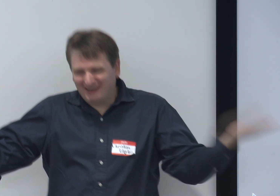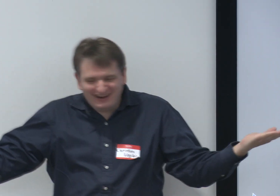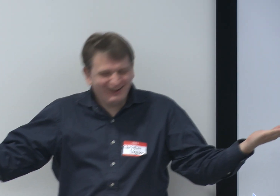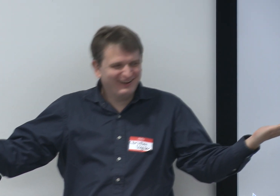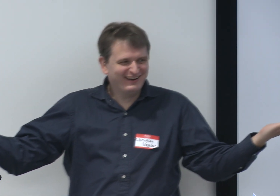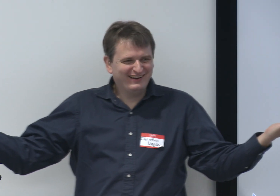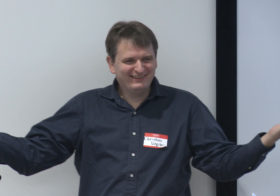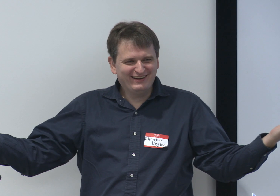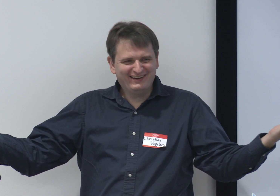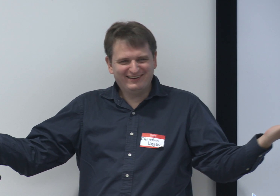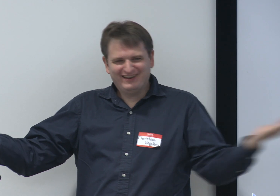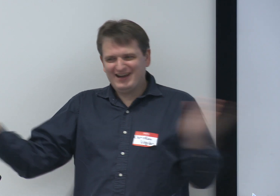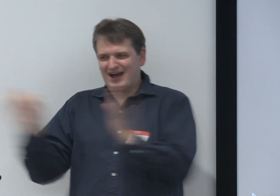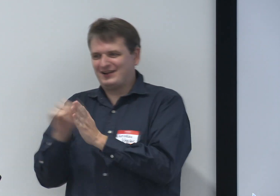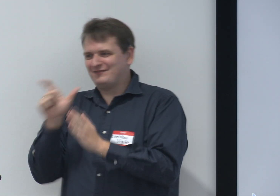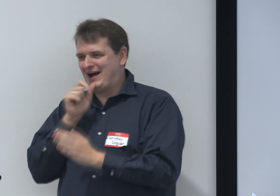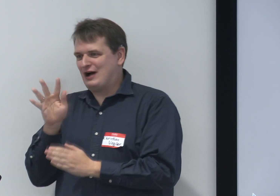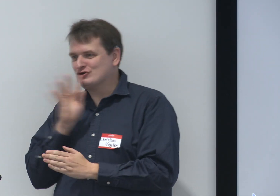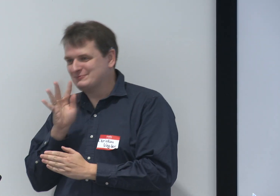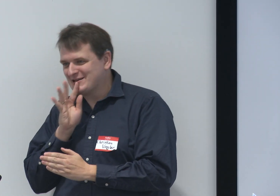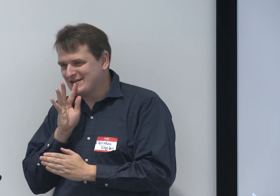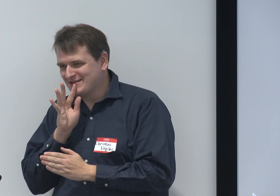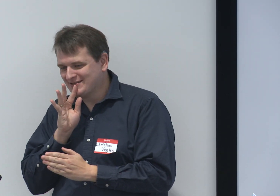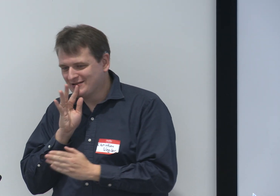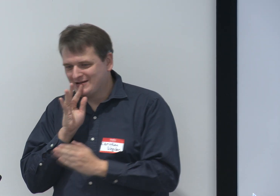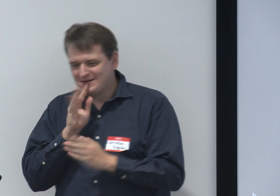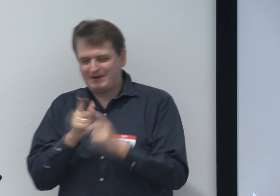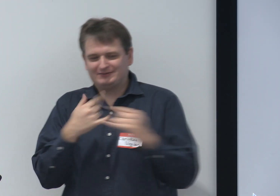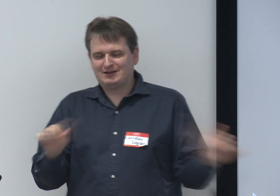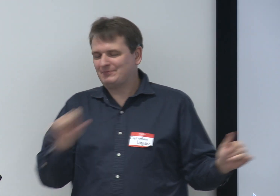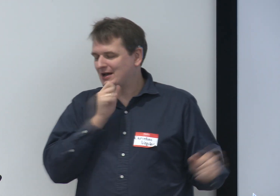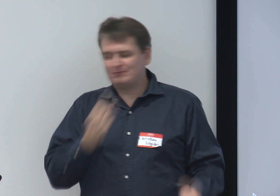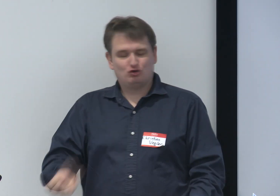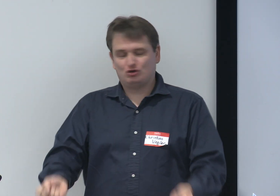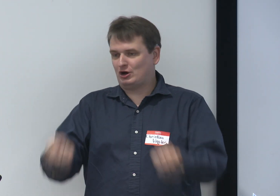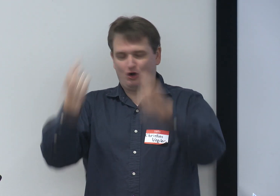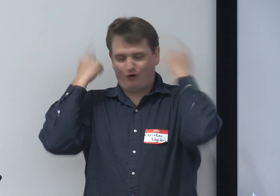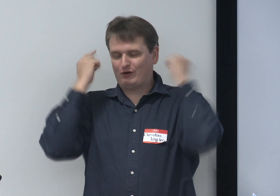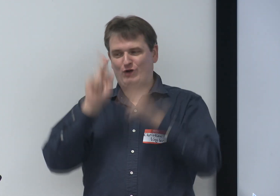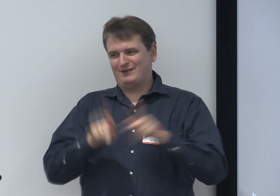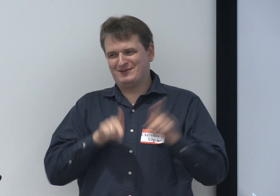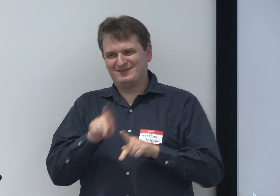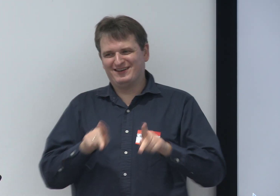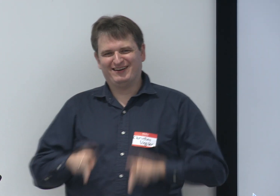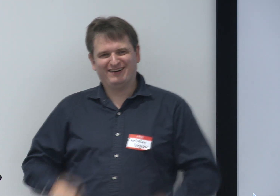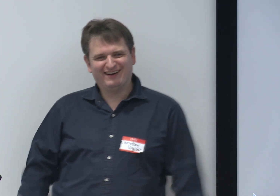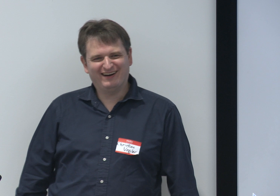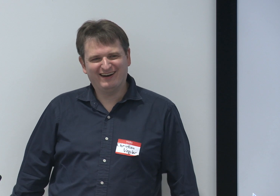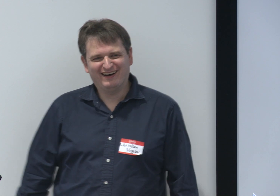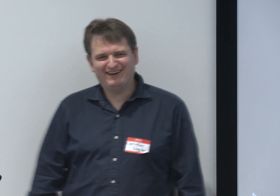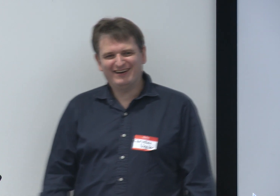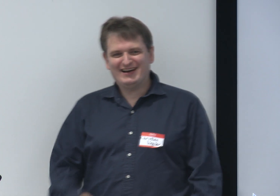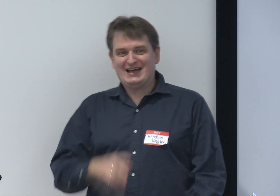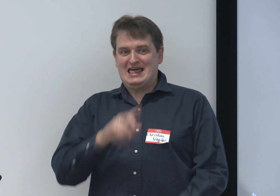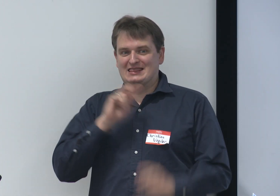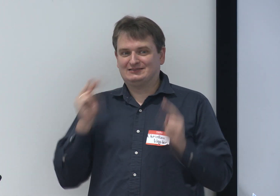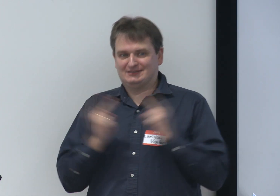how to represent what's going on the screen, identify who's speaking, but at the same time not be overwhelming to the audience who's viewing